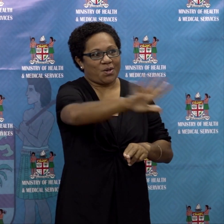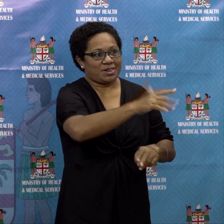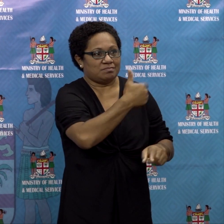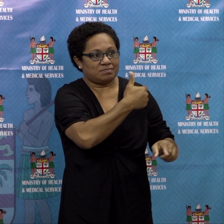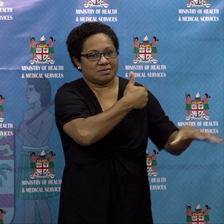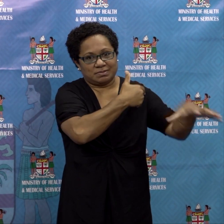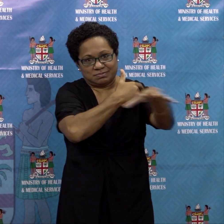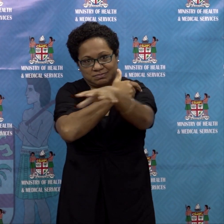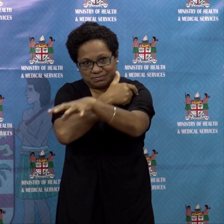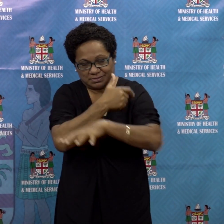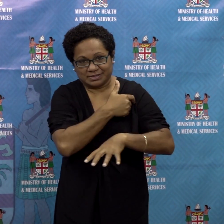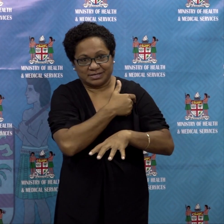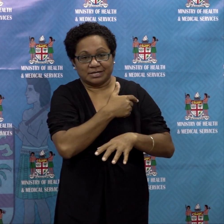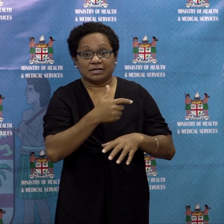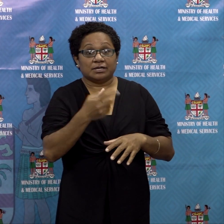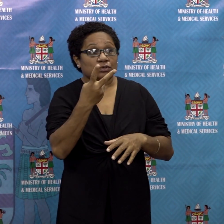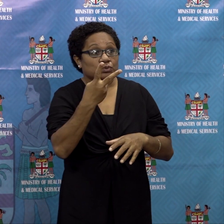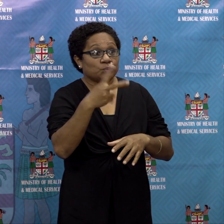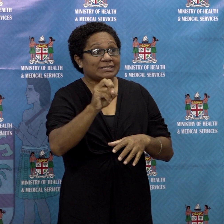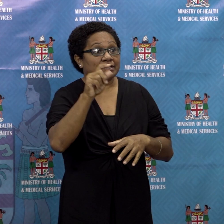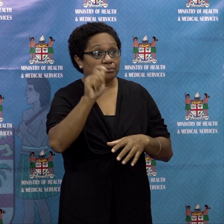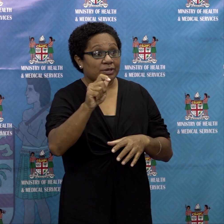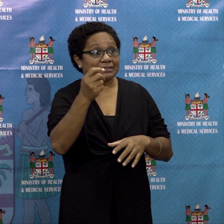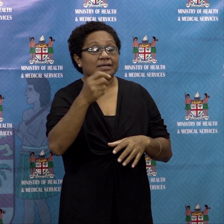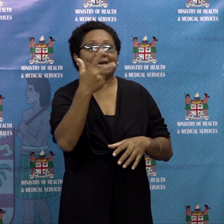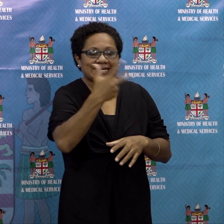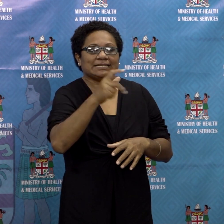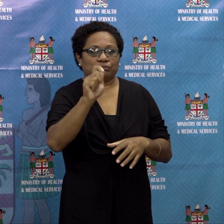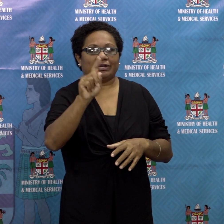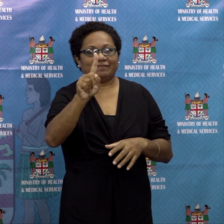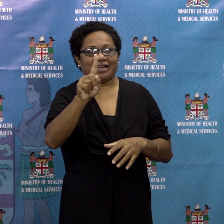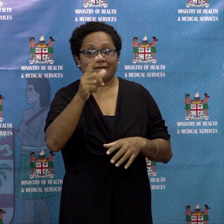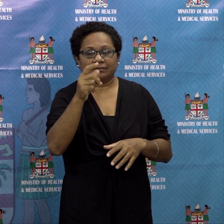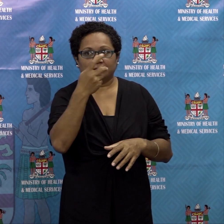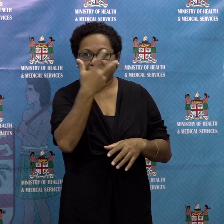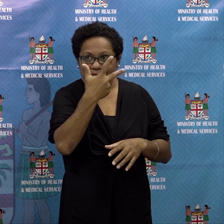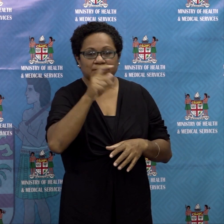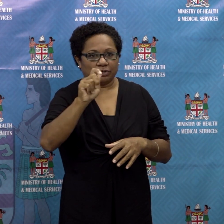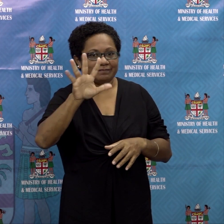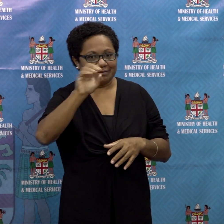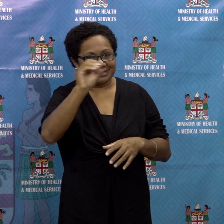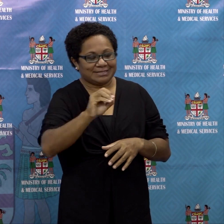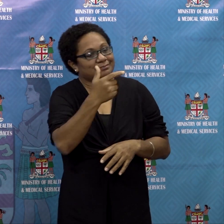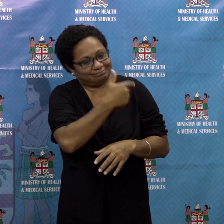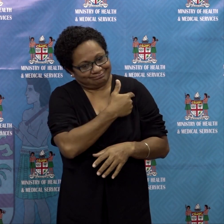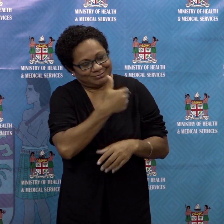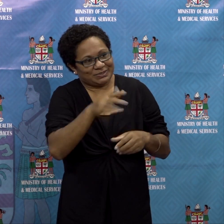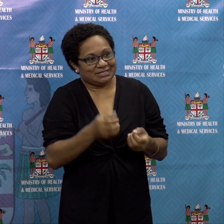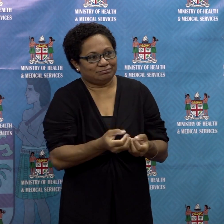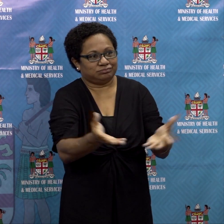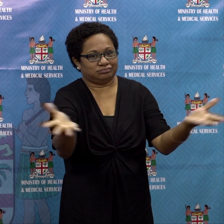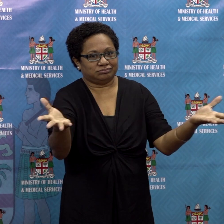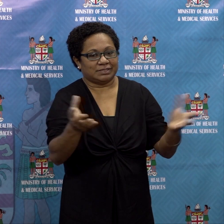To date, 18.5% of the targeted population have received at least one dose, and